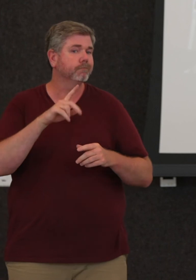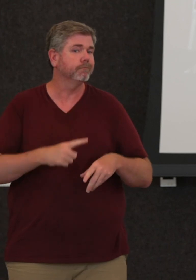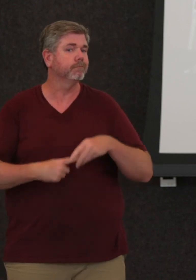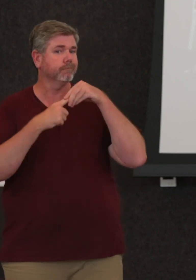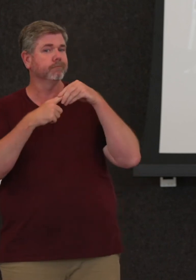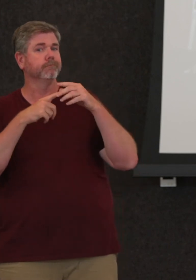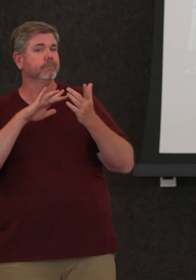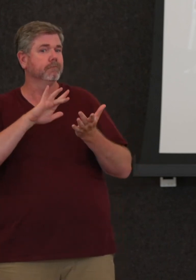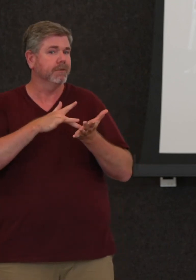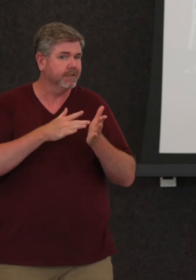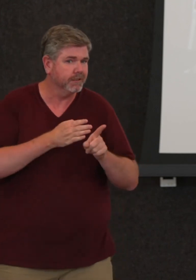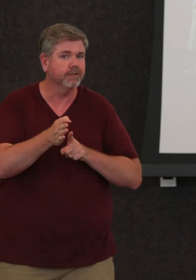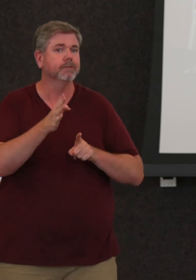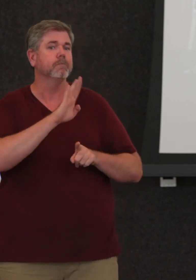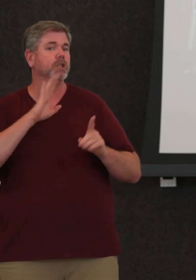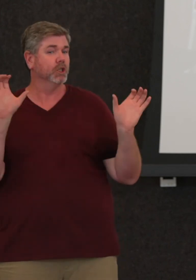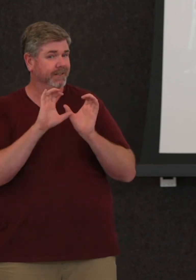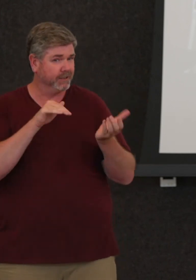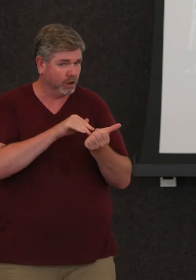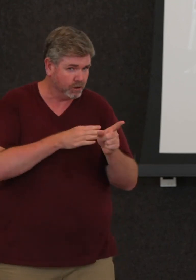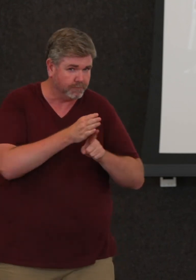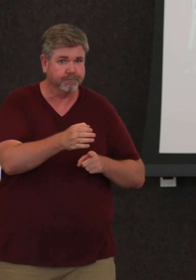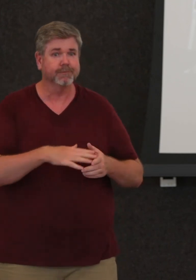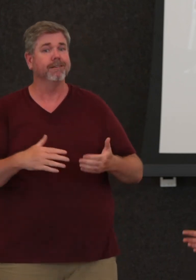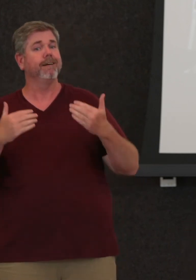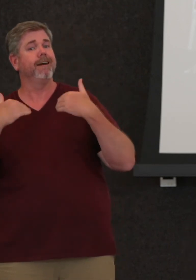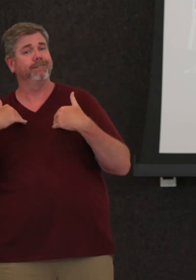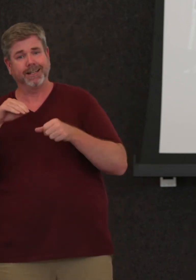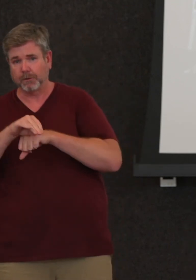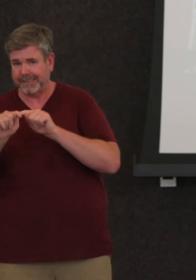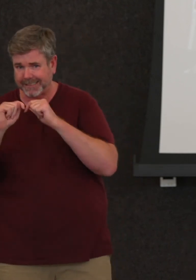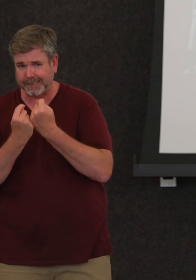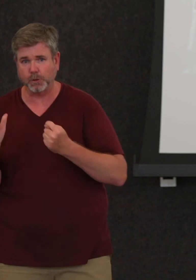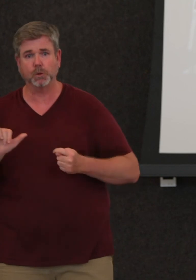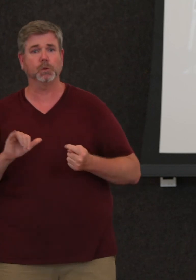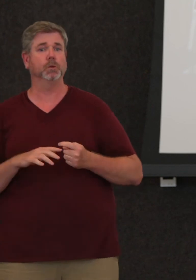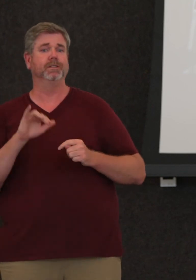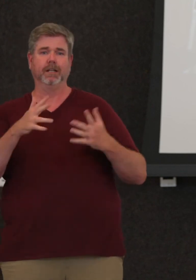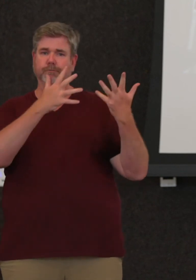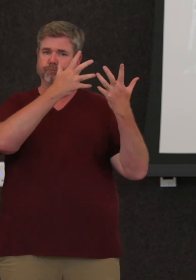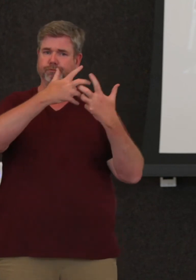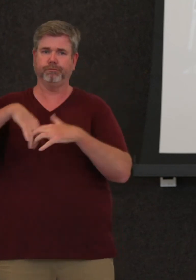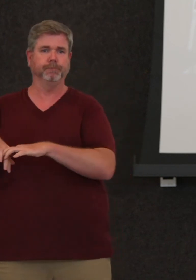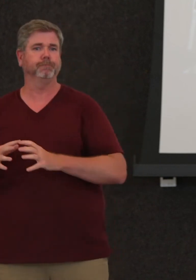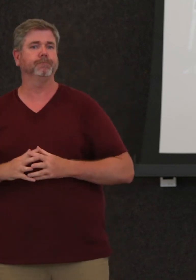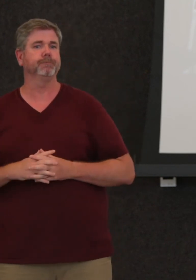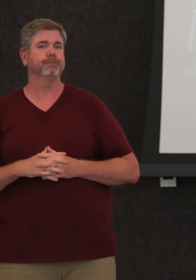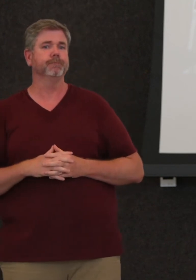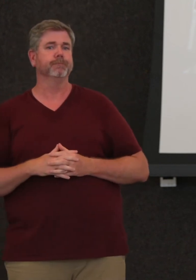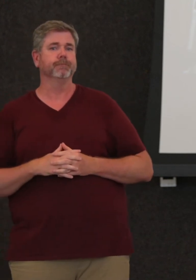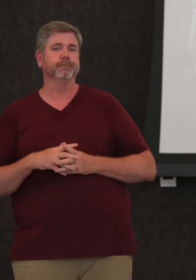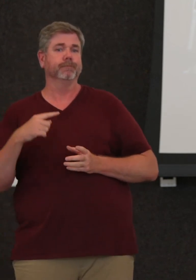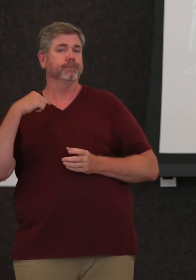on this treatment program along with a counseling team. So, and pediatricians. So we're treating